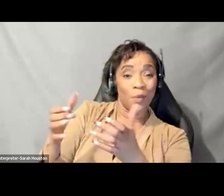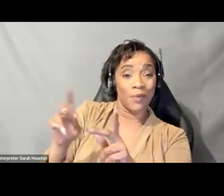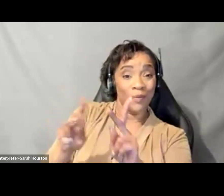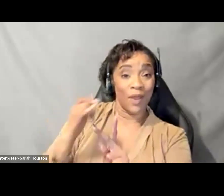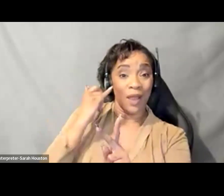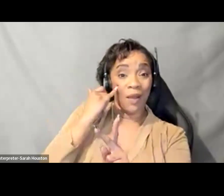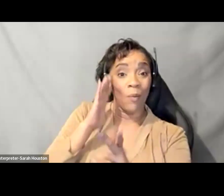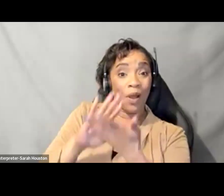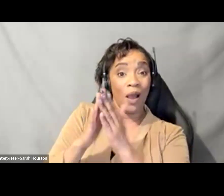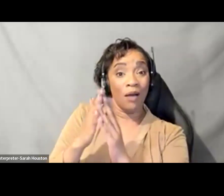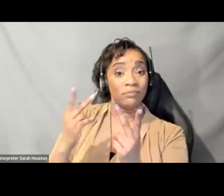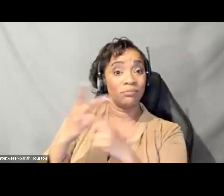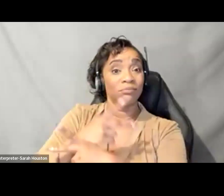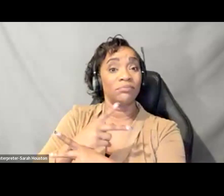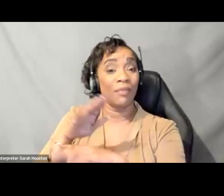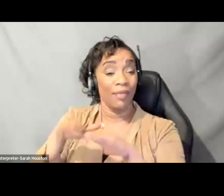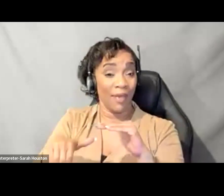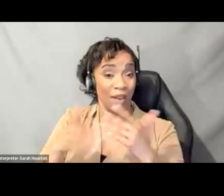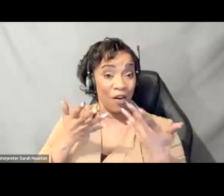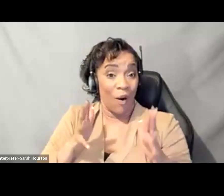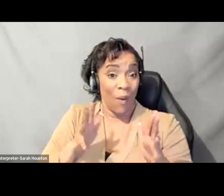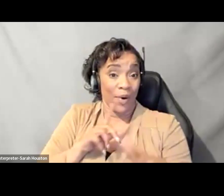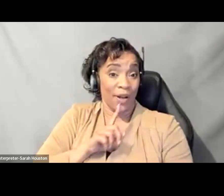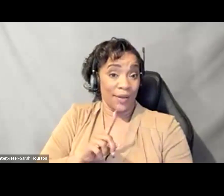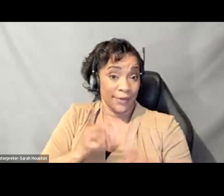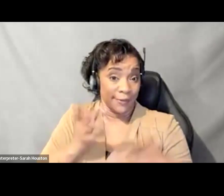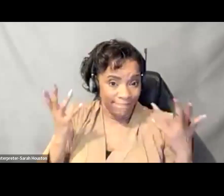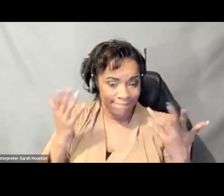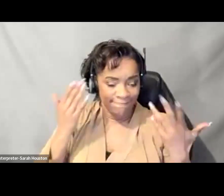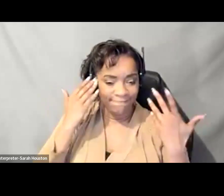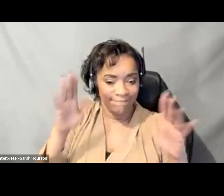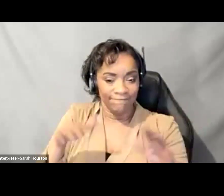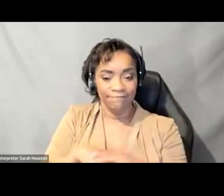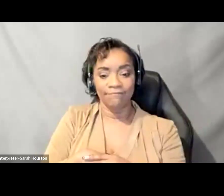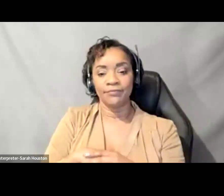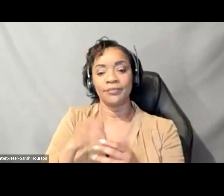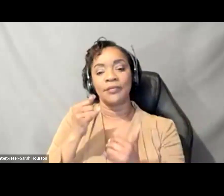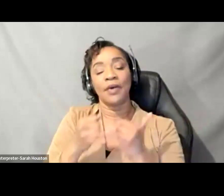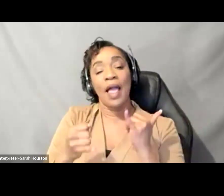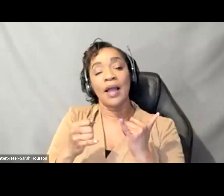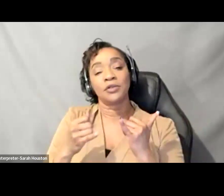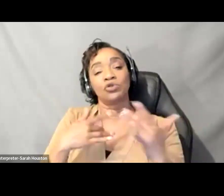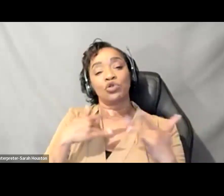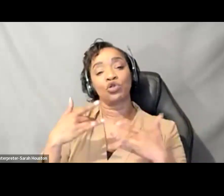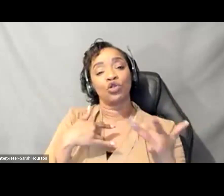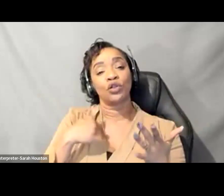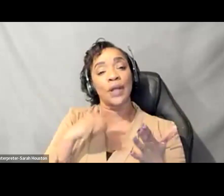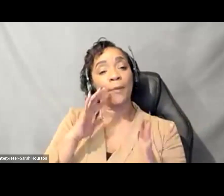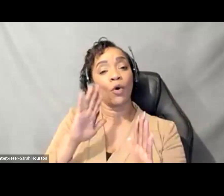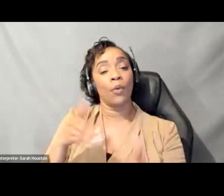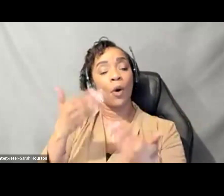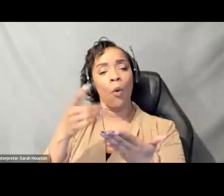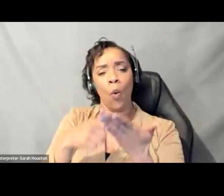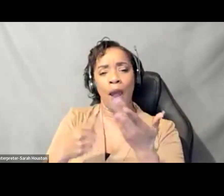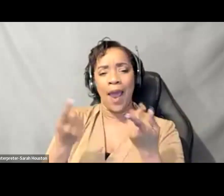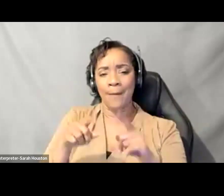is. Last concern that I'm going to bring up is that what happens with people with disability. And